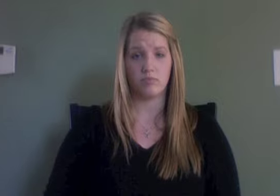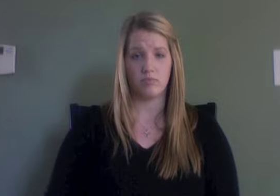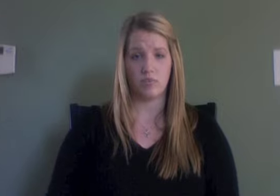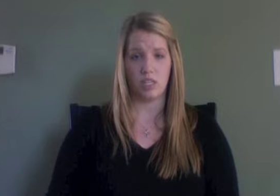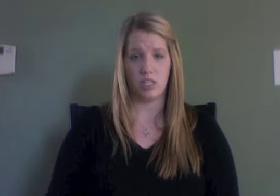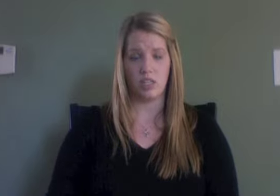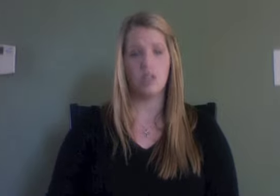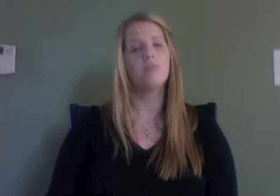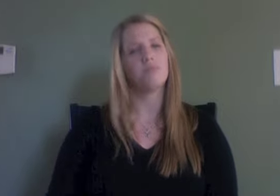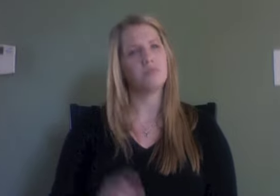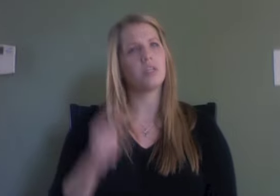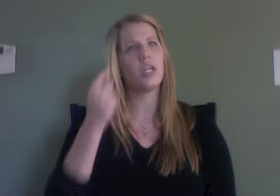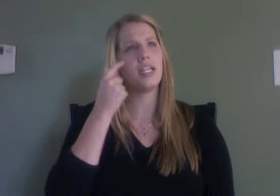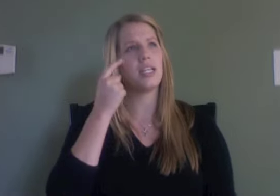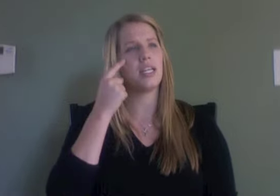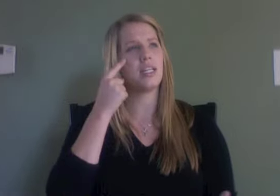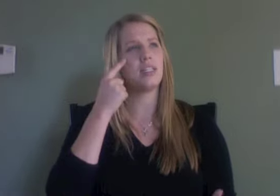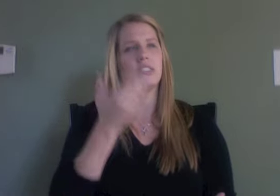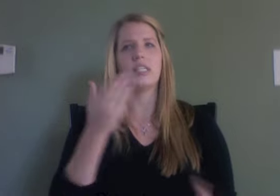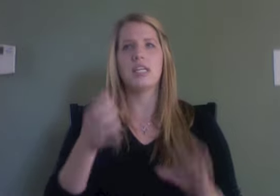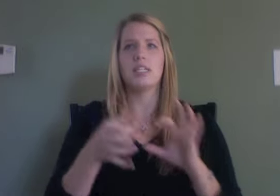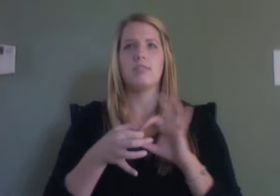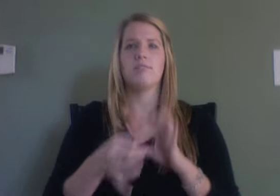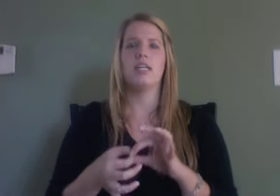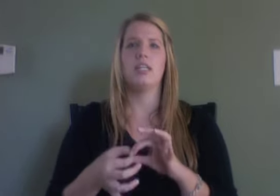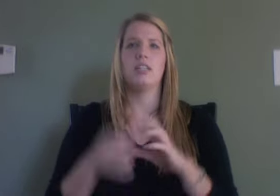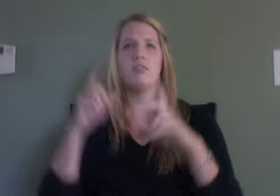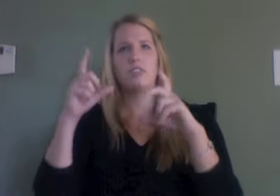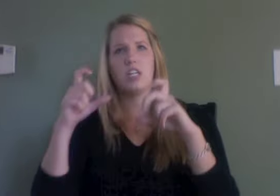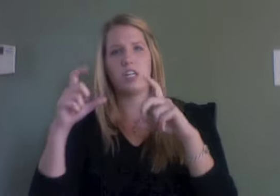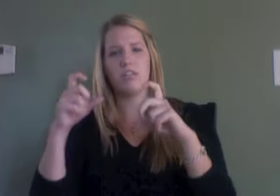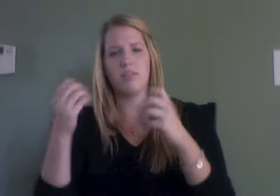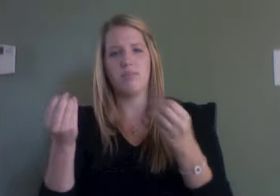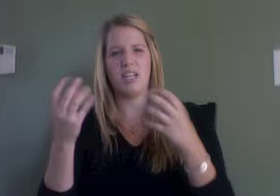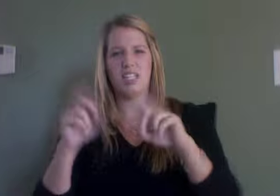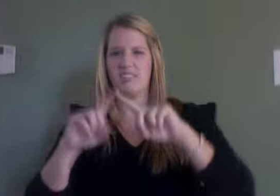I think the thing about photography is lots of other professions can really use it.